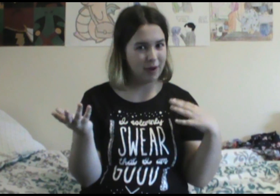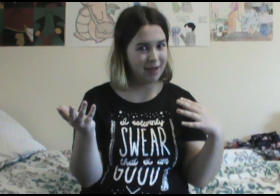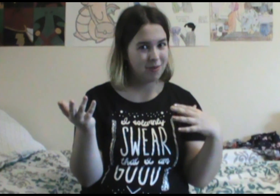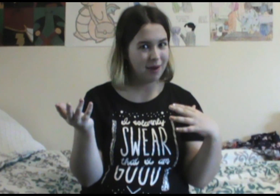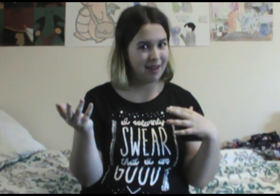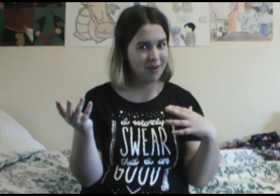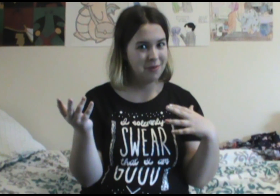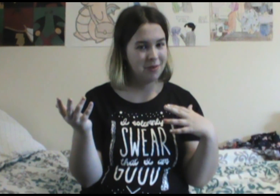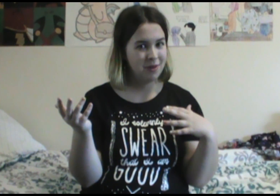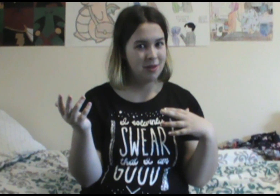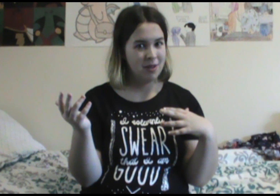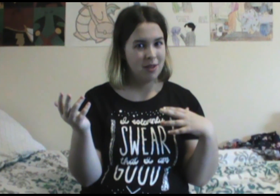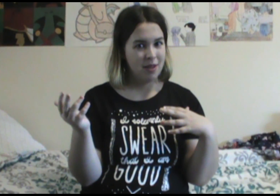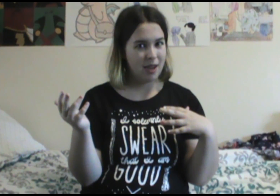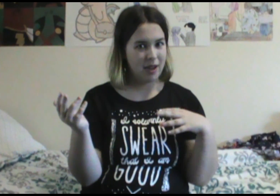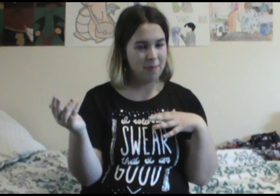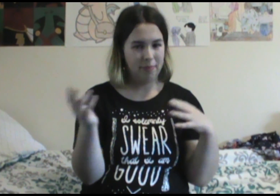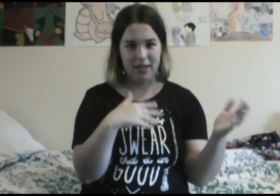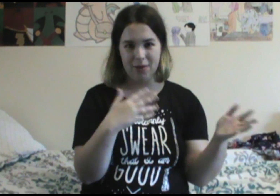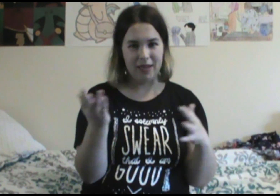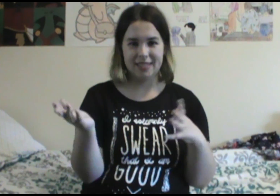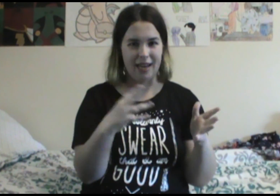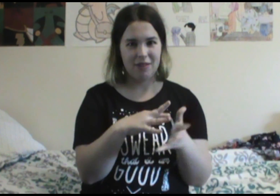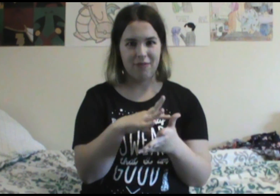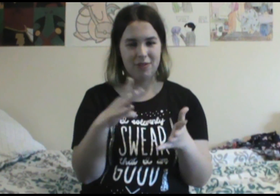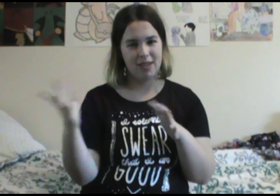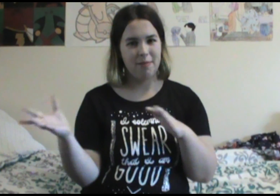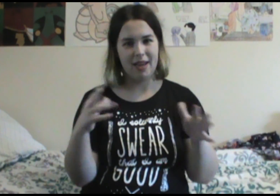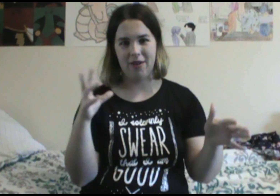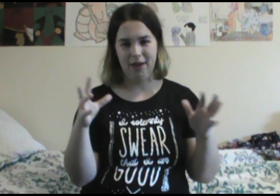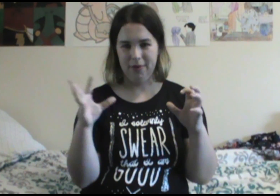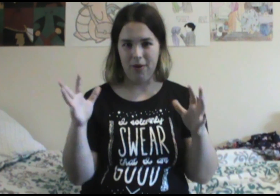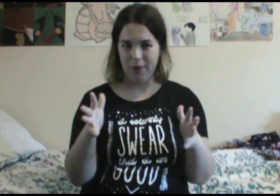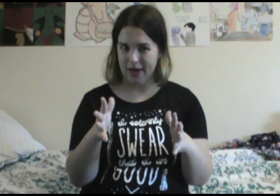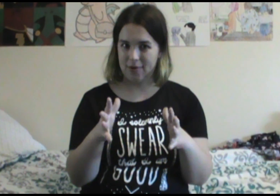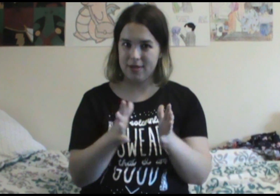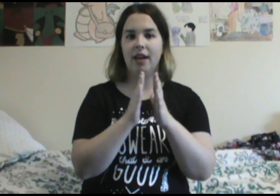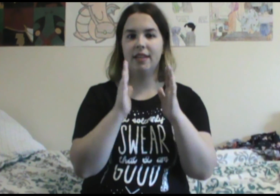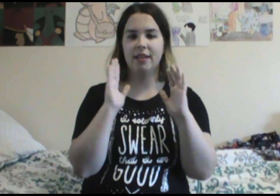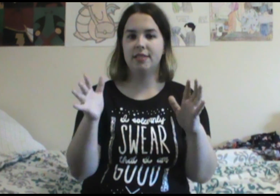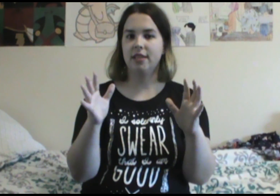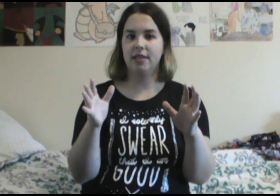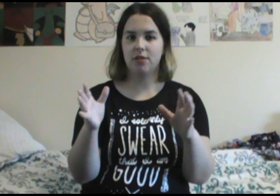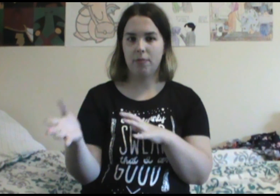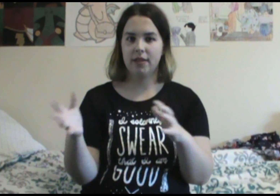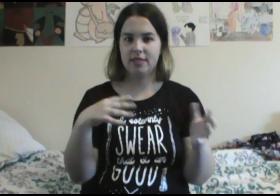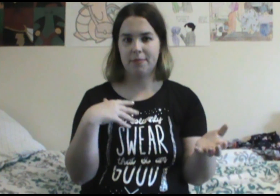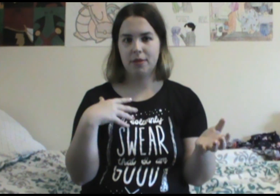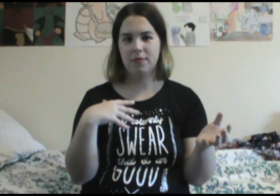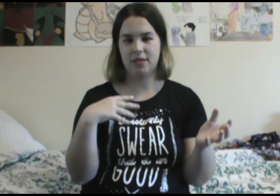going right now, and either way is kind of confusing to me how that would all work out. And then Zelina's whole part in this episode was